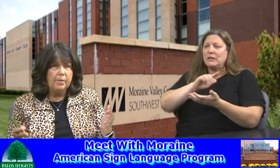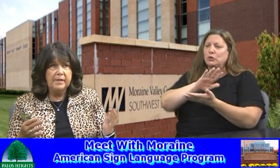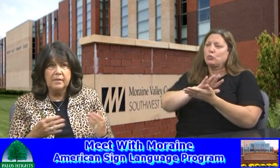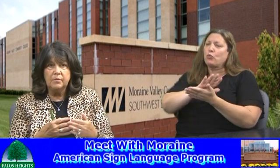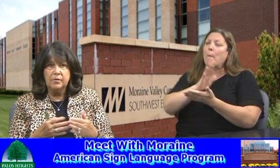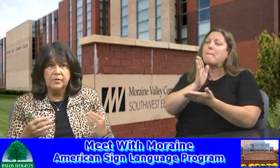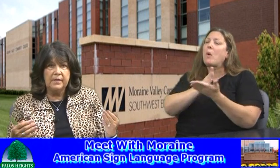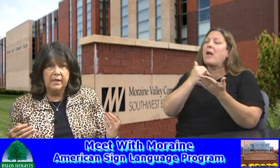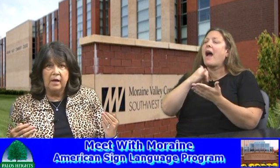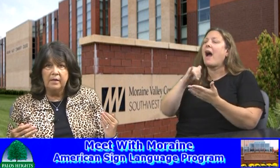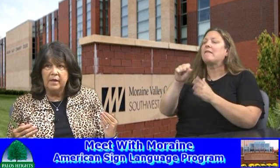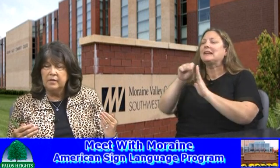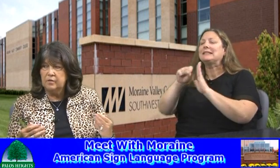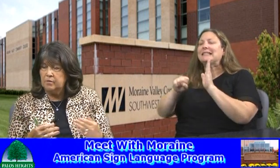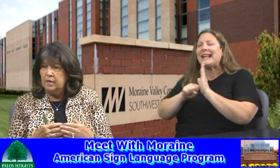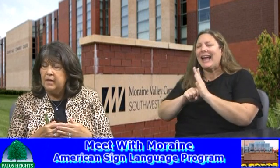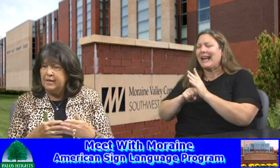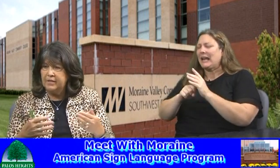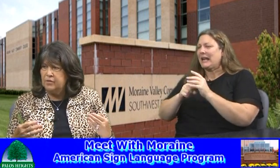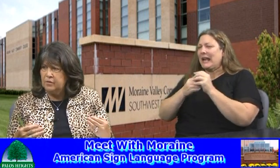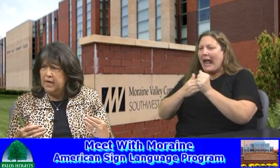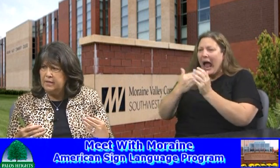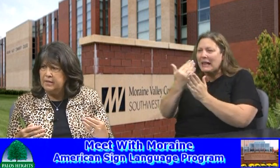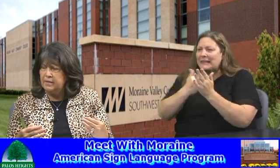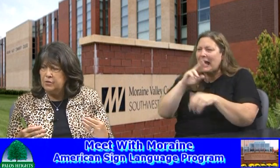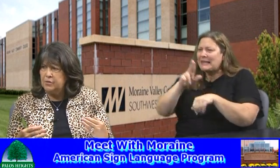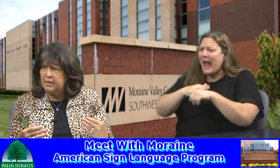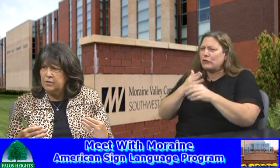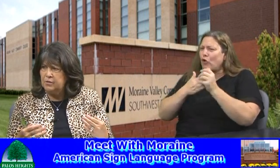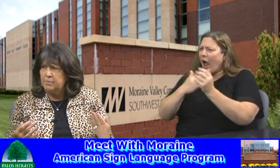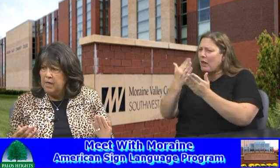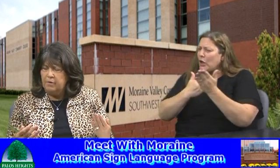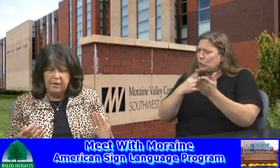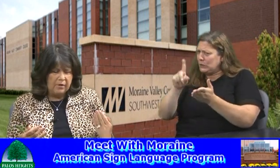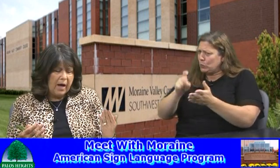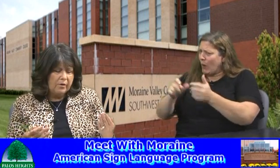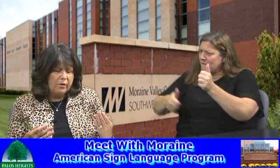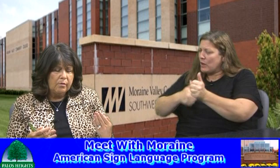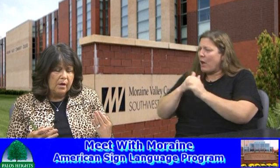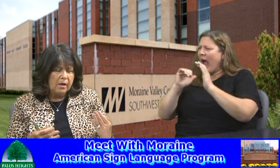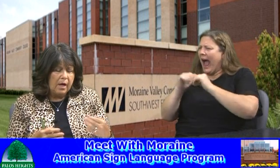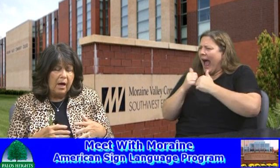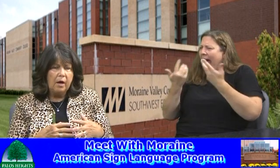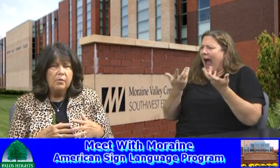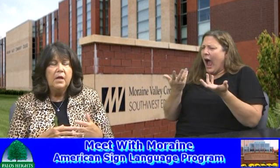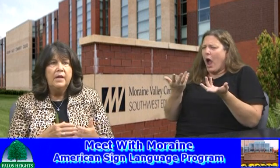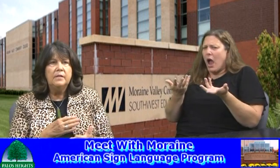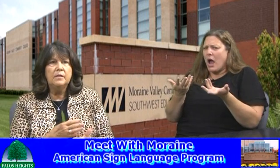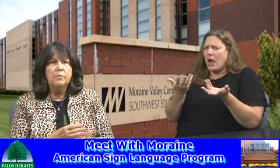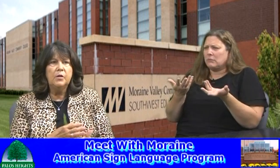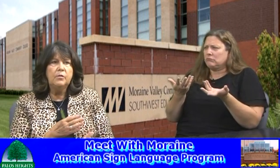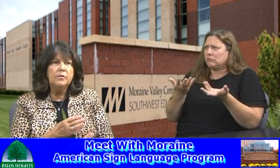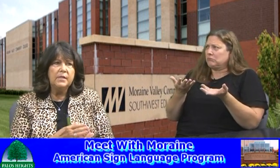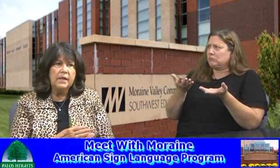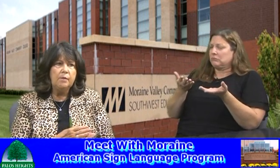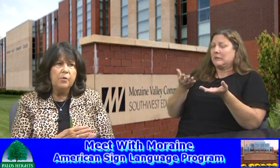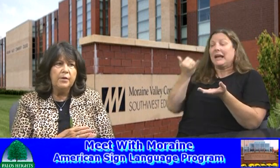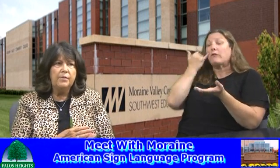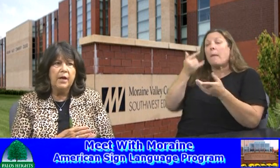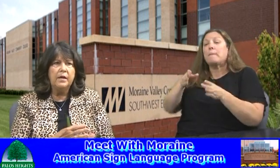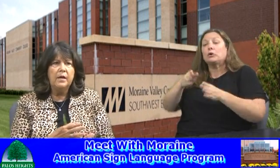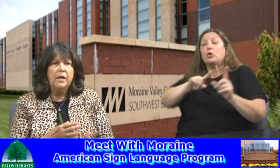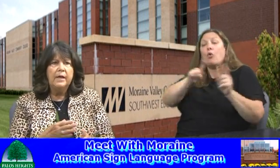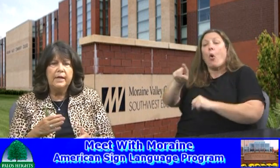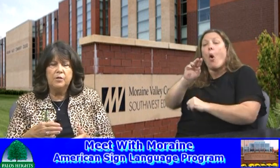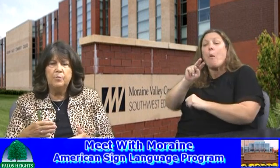there would be some sort of state guidelines or national guidelines that you would need to follow. How does someone who's attending